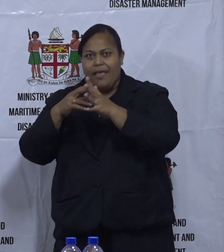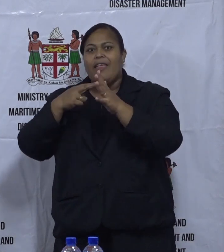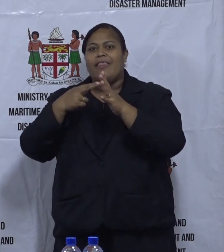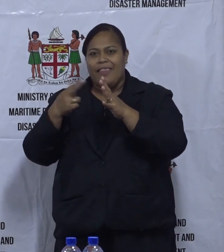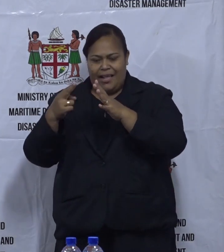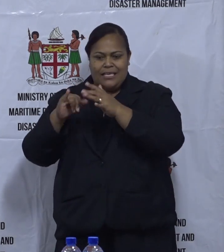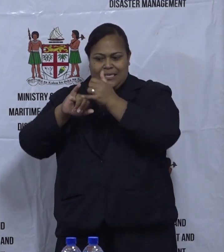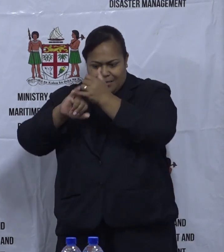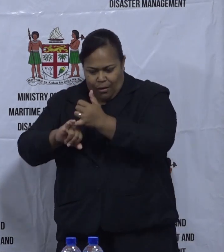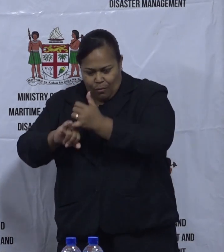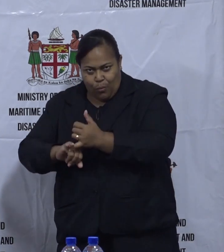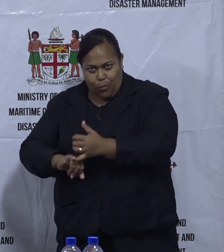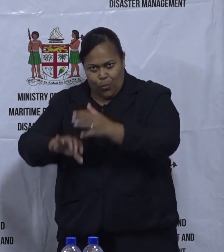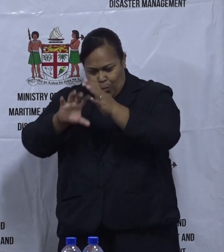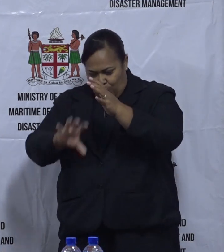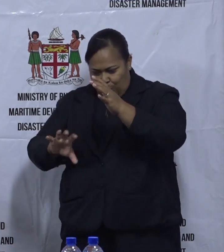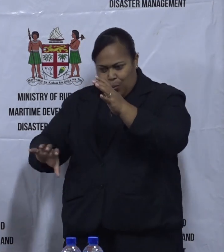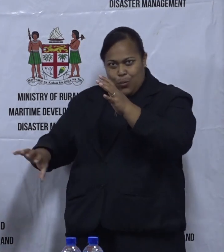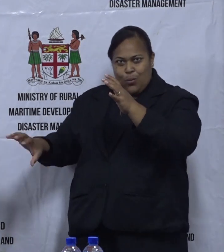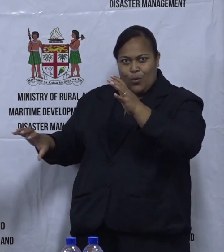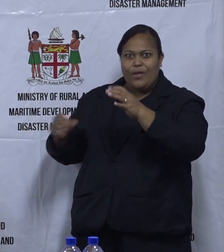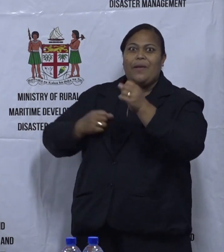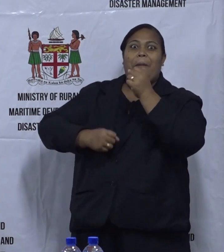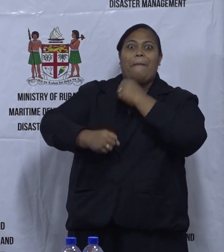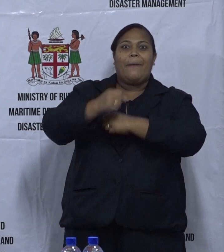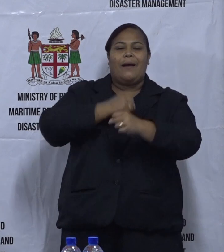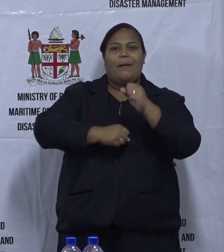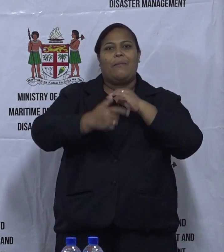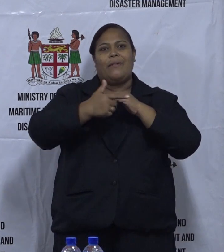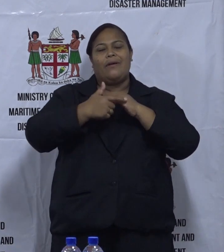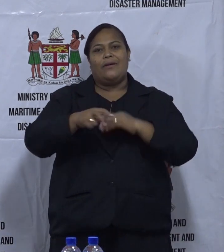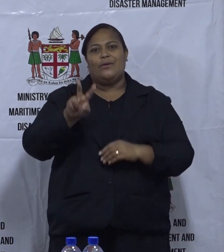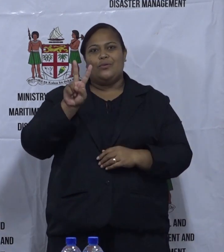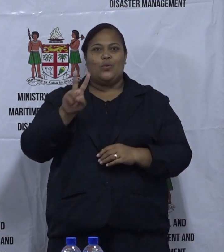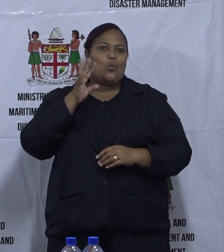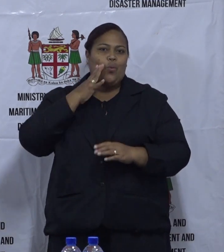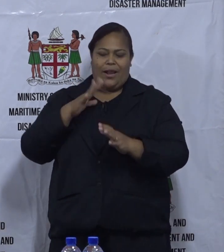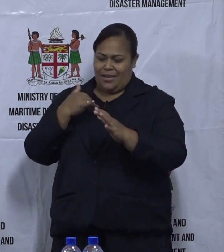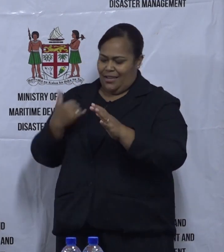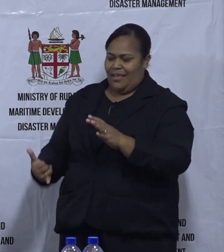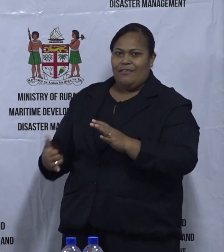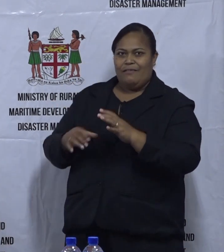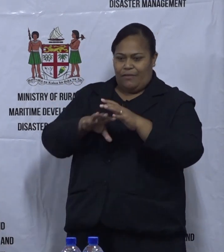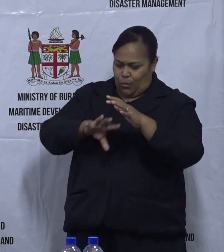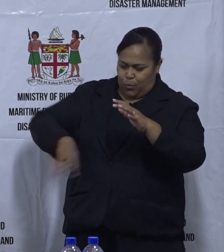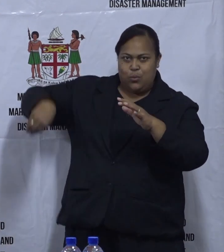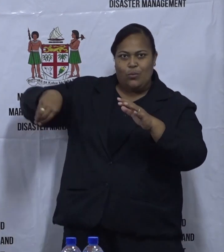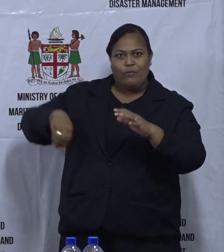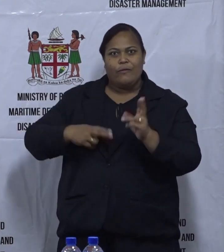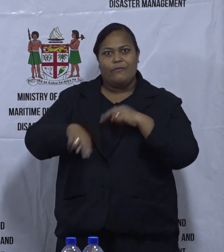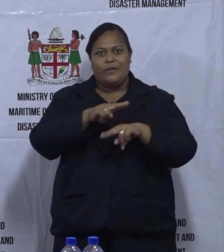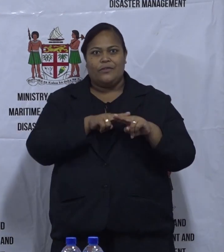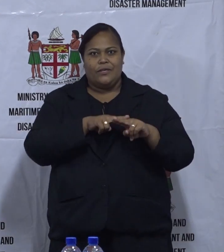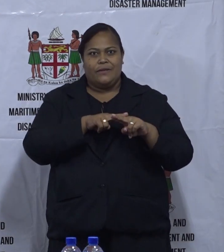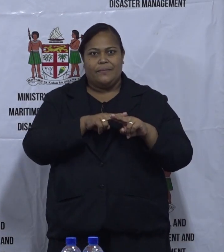direction, and then it will probably develop into a category 2 as it exits our zone.